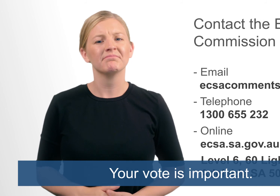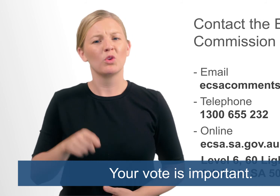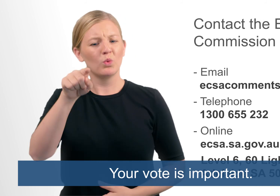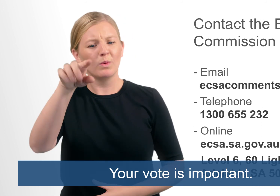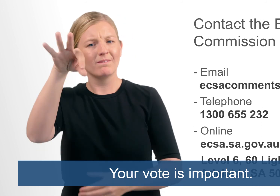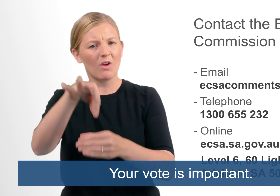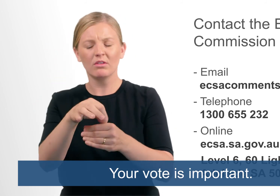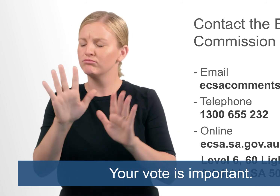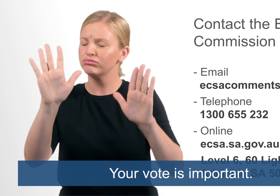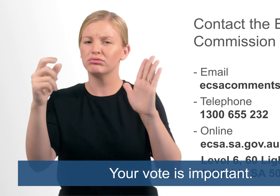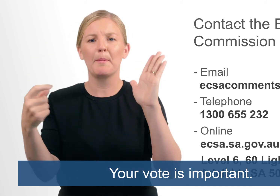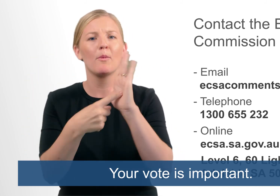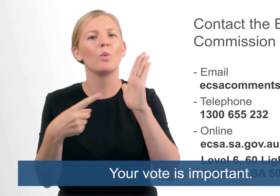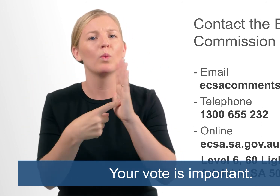Your vote is important.